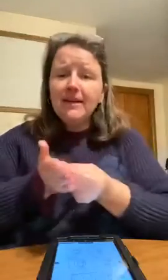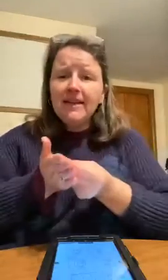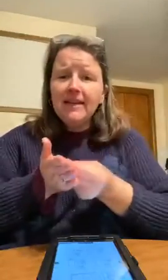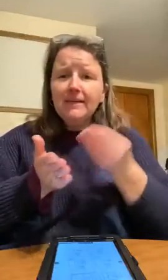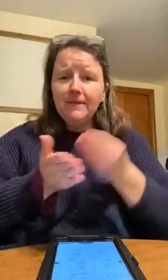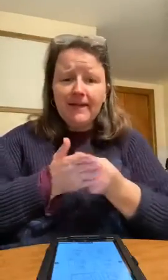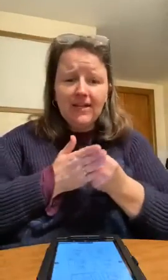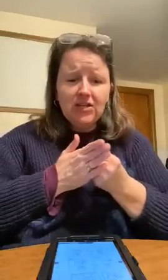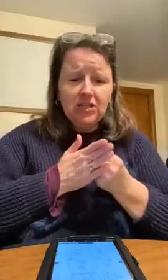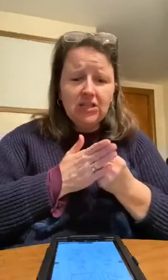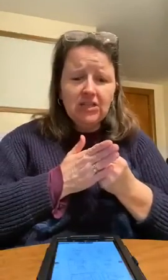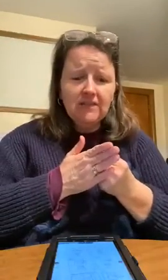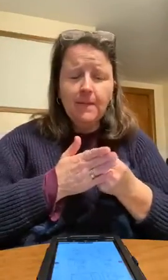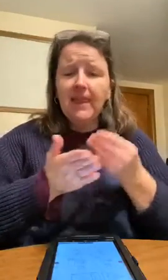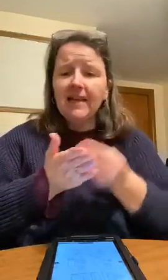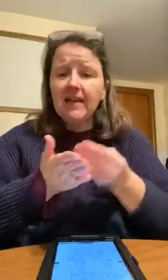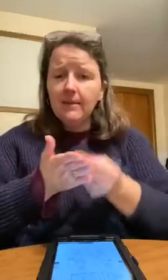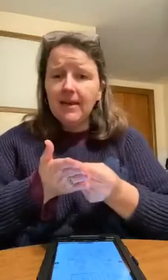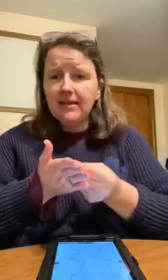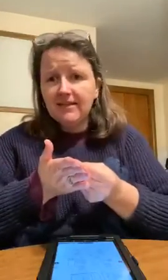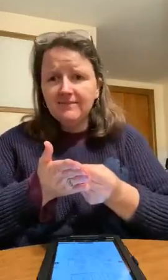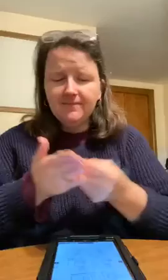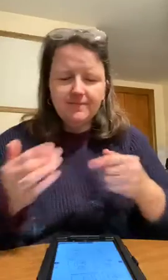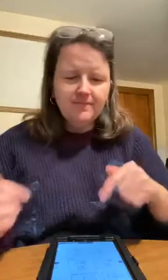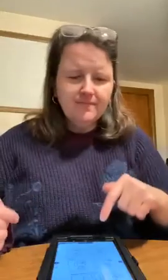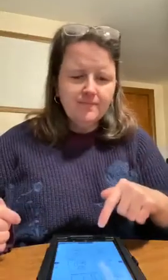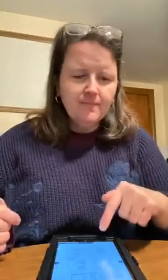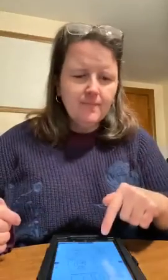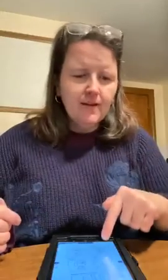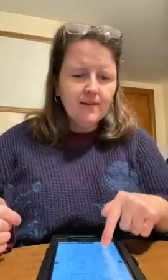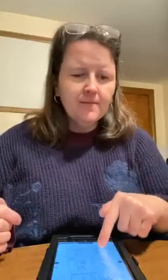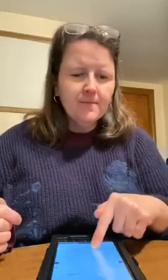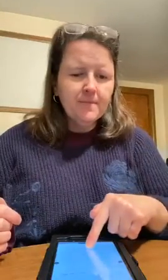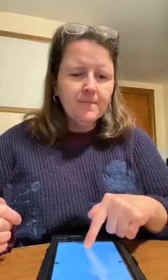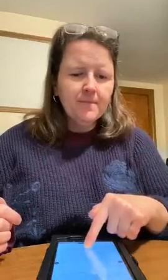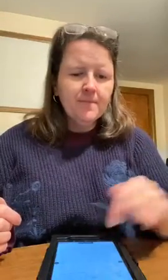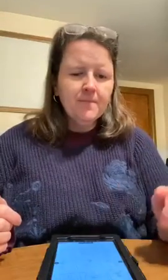Money, financial, economic. Okay.